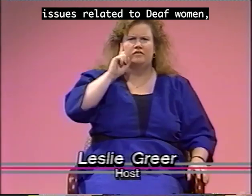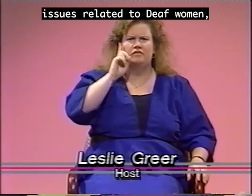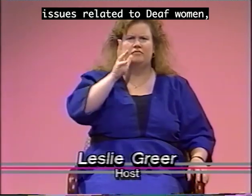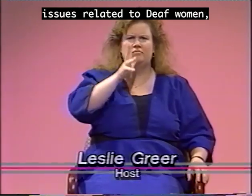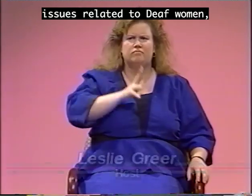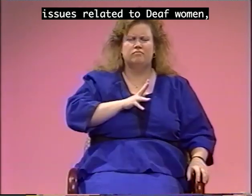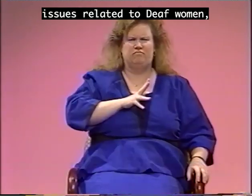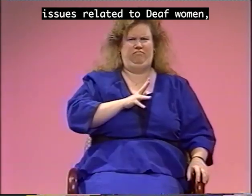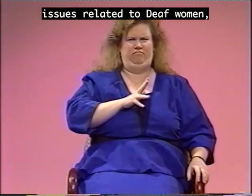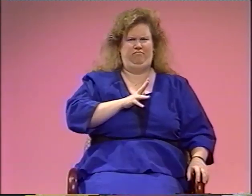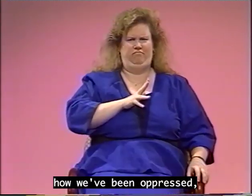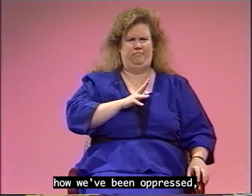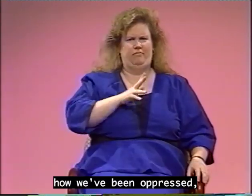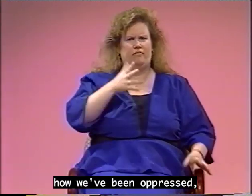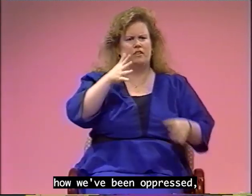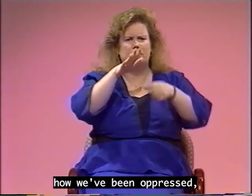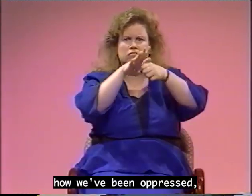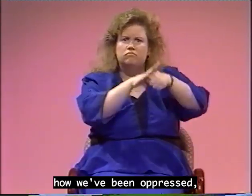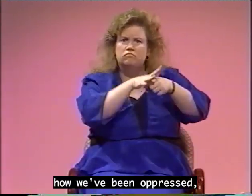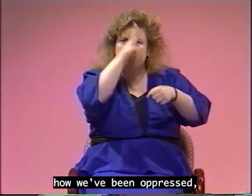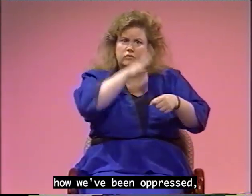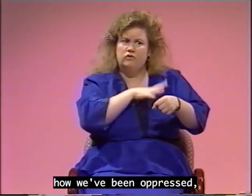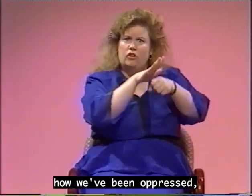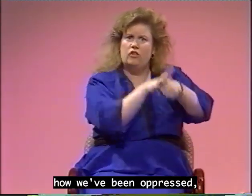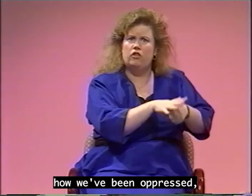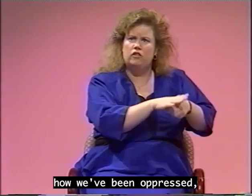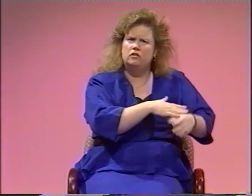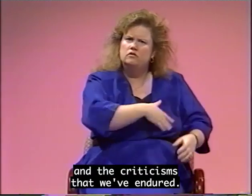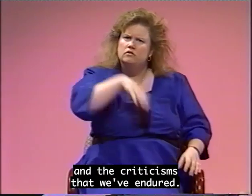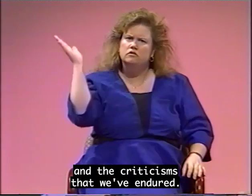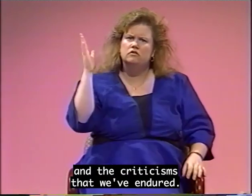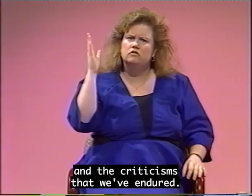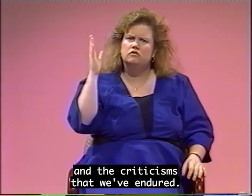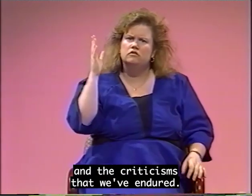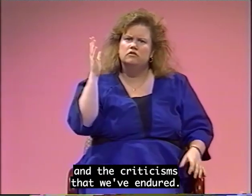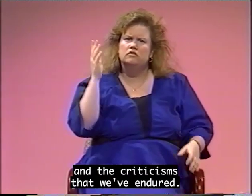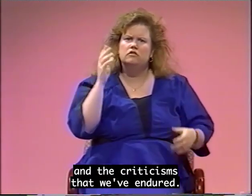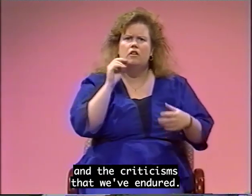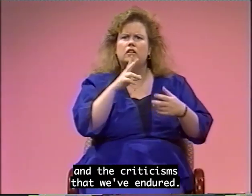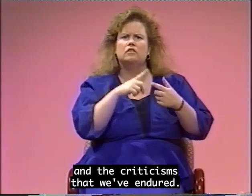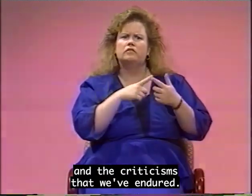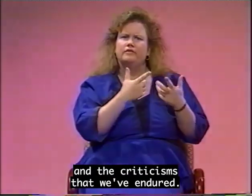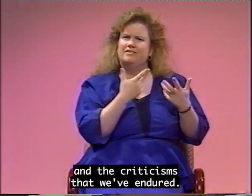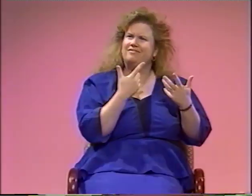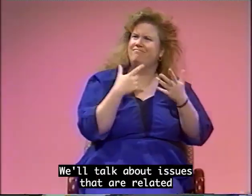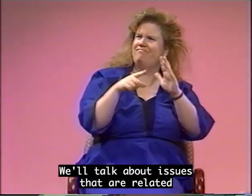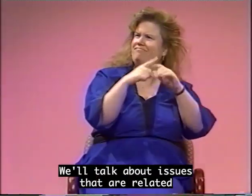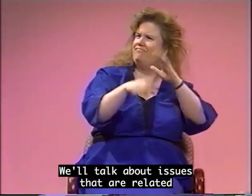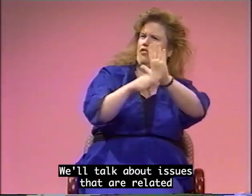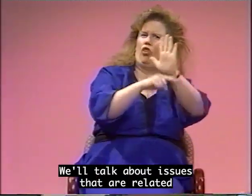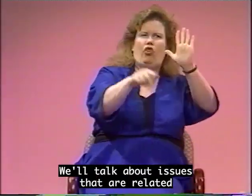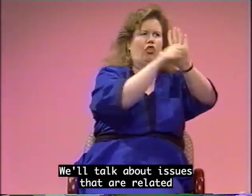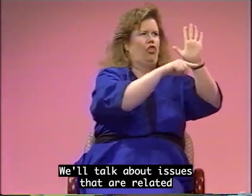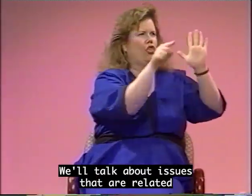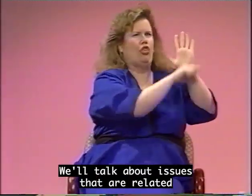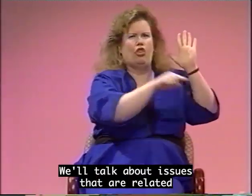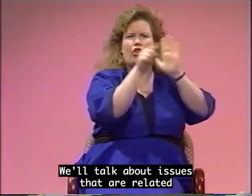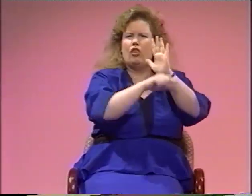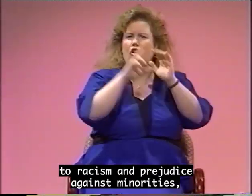to deaf women, how we've been oppressed, and the criticisms that we've endured. We'll talk about issues that are